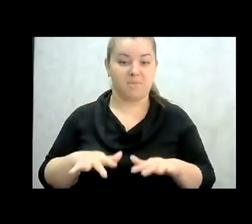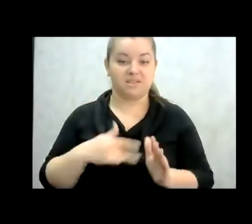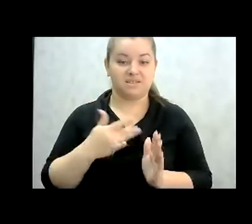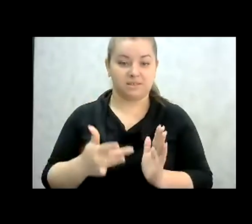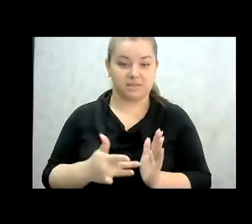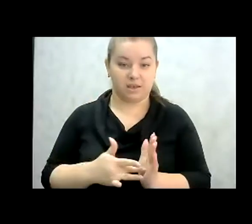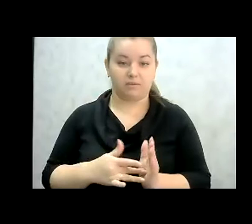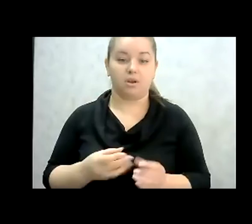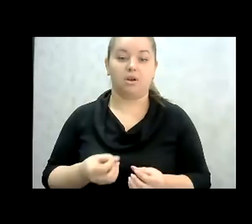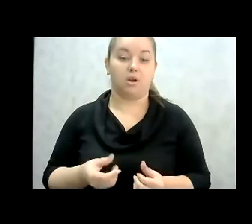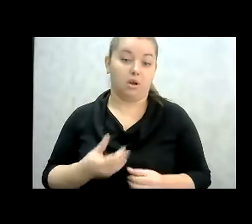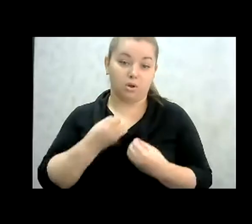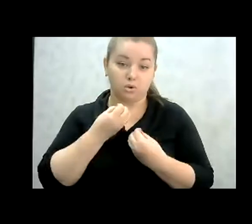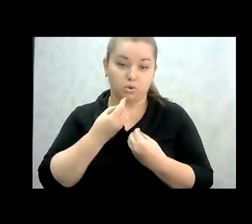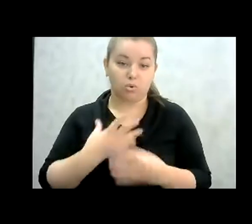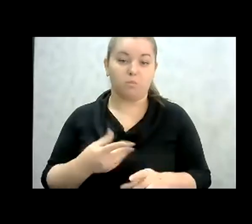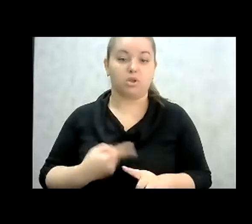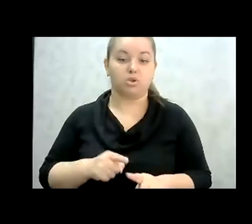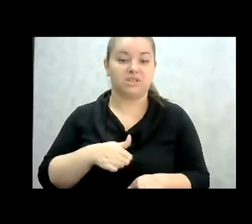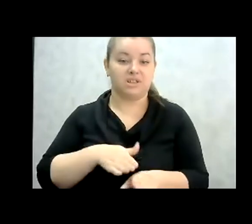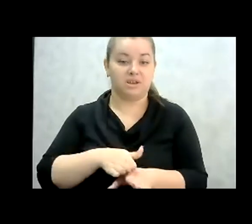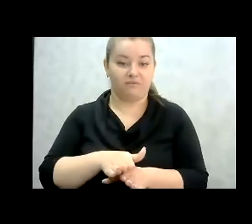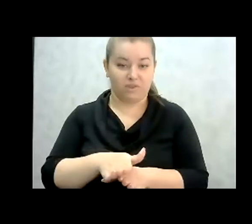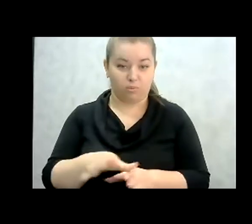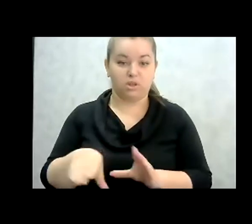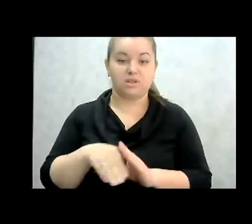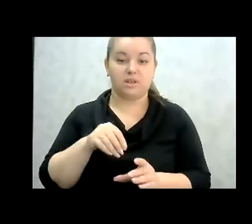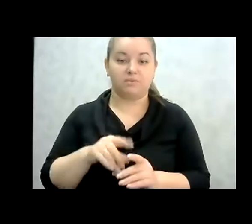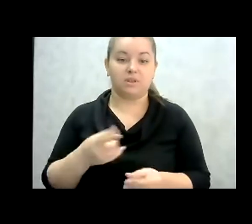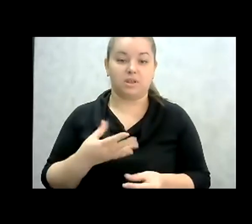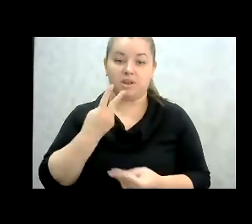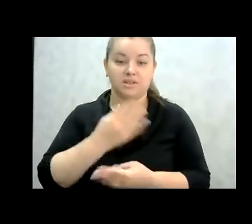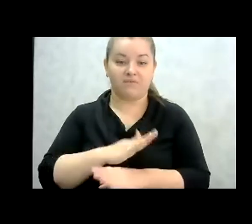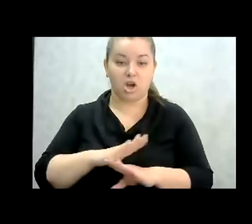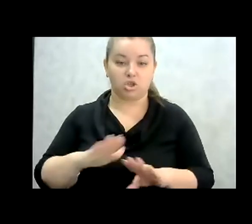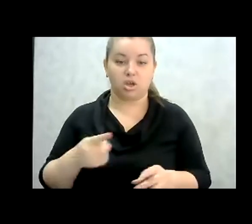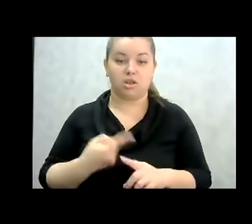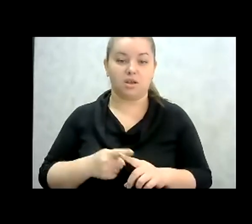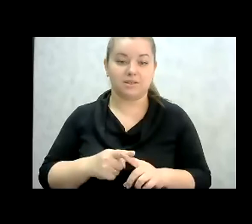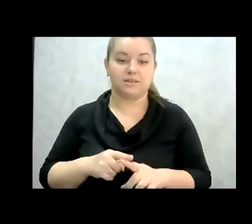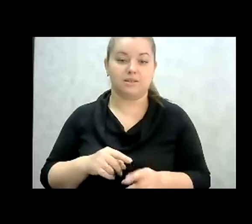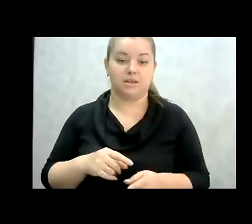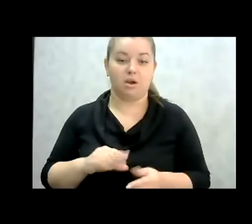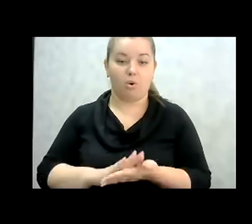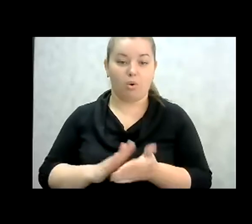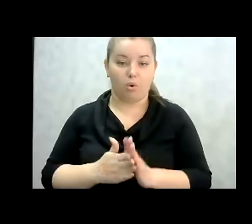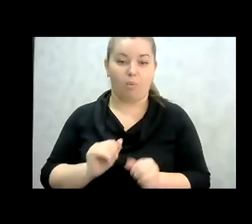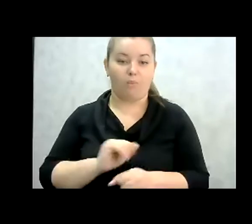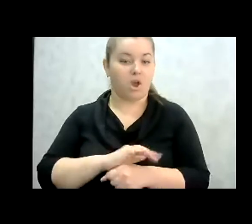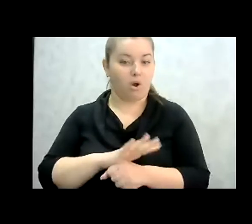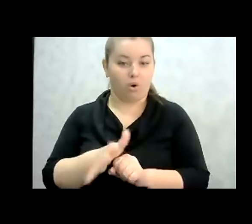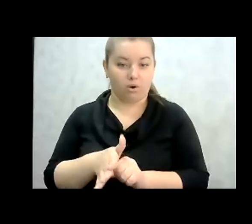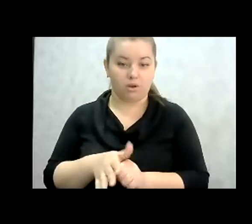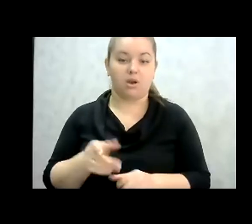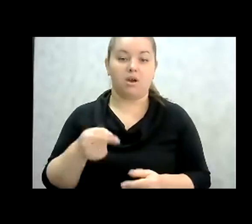last local elections. It's very good that the election took place in spite of